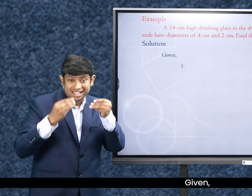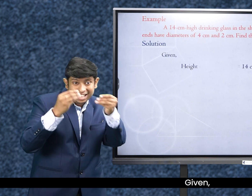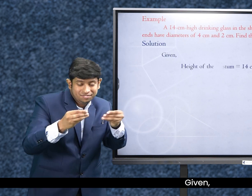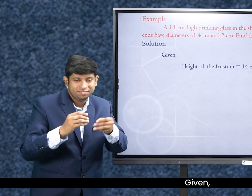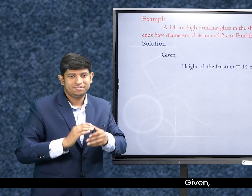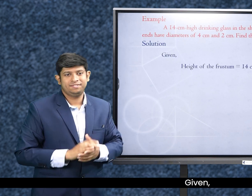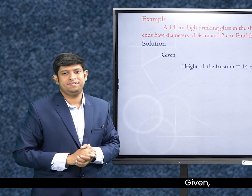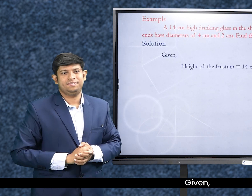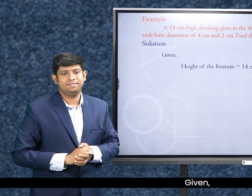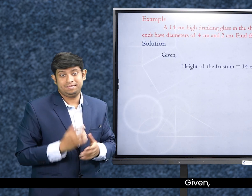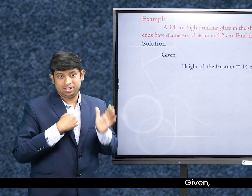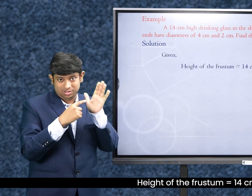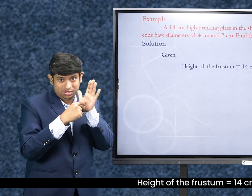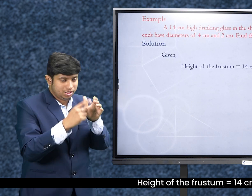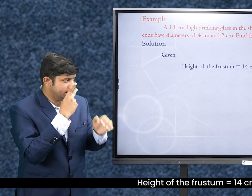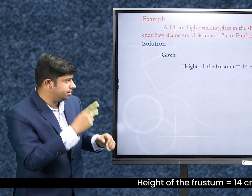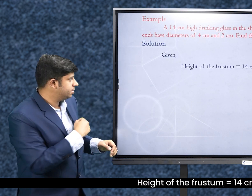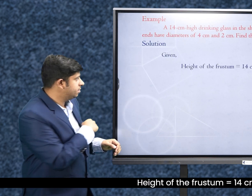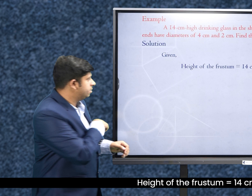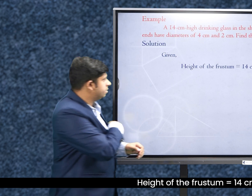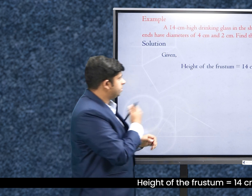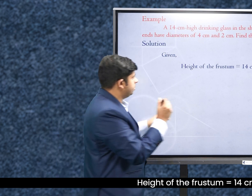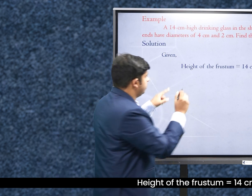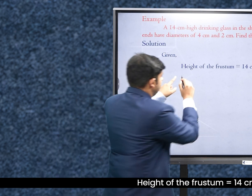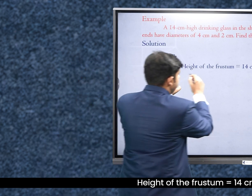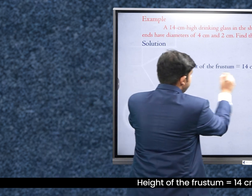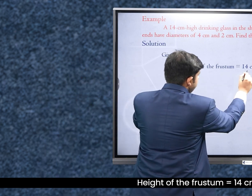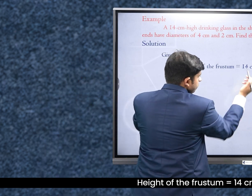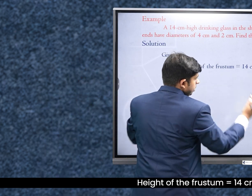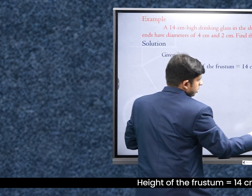Given height of the frustum is equal to 14 cm.